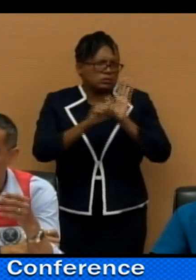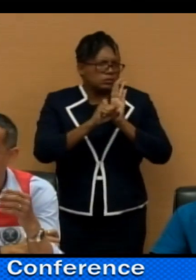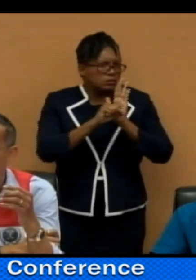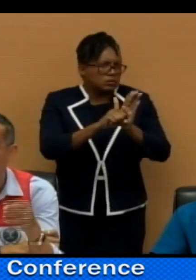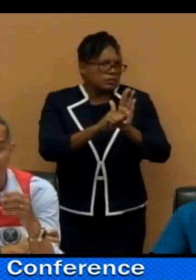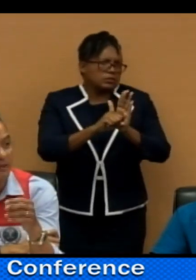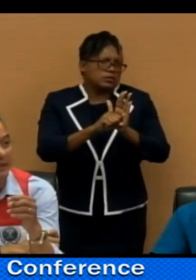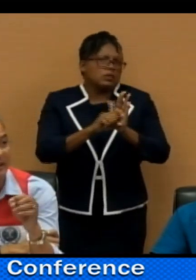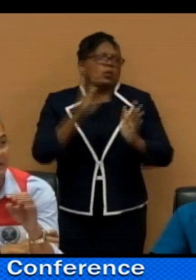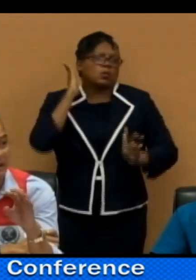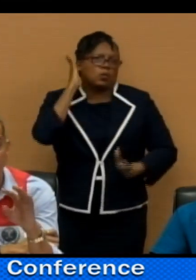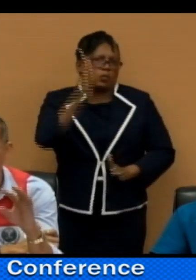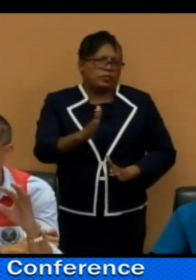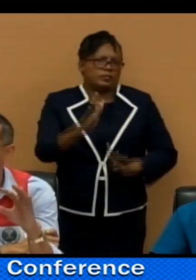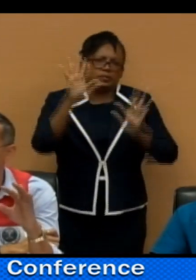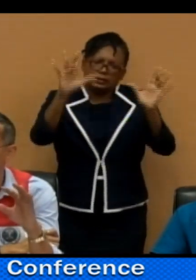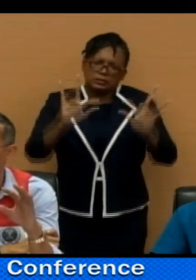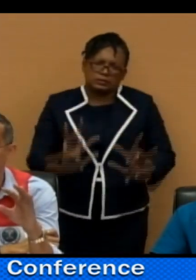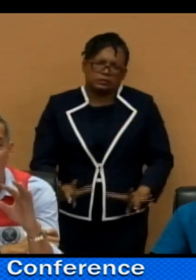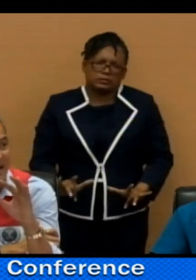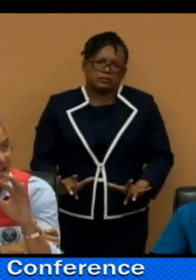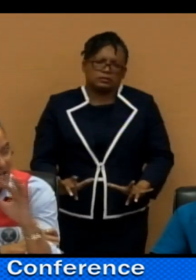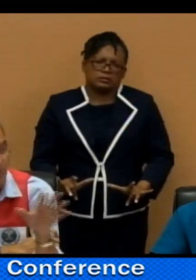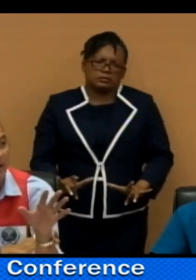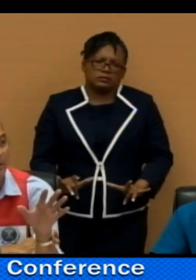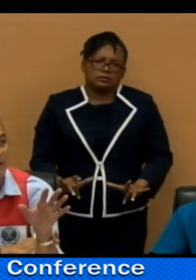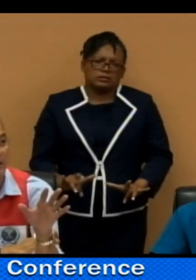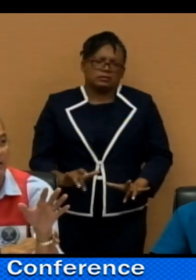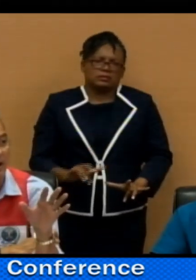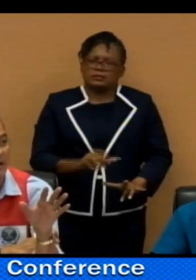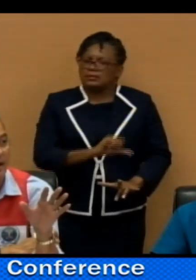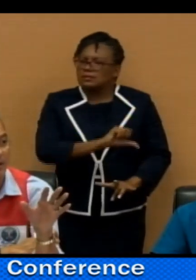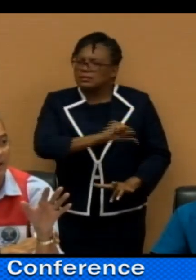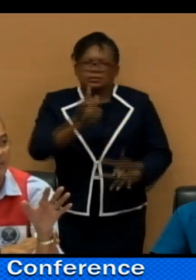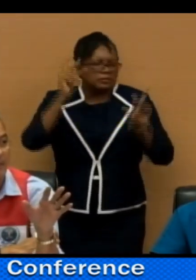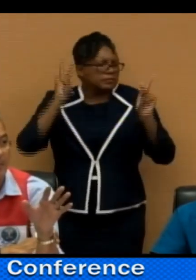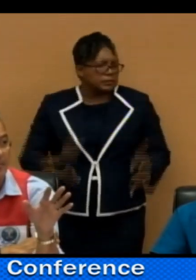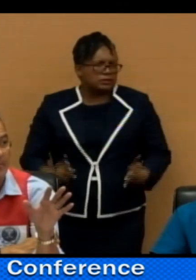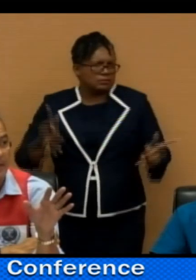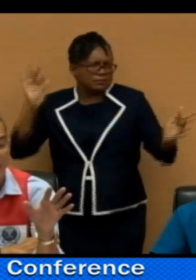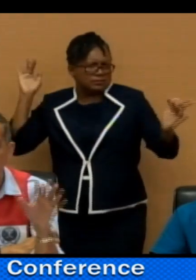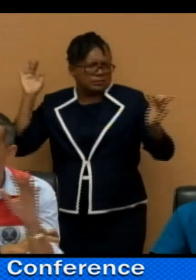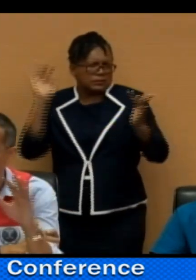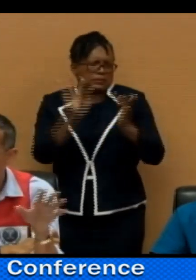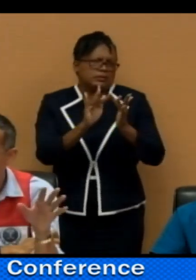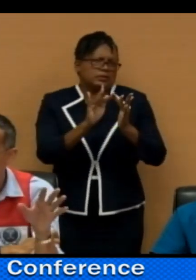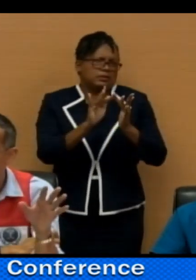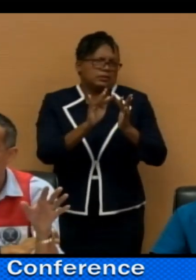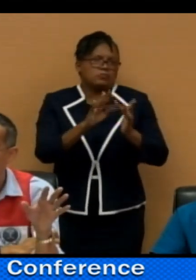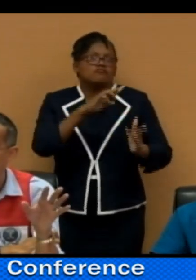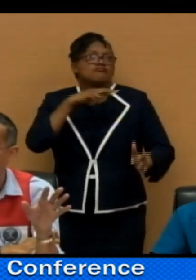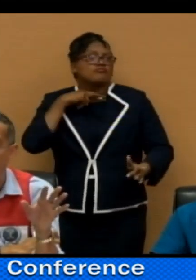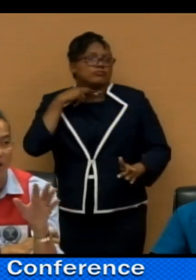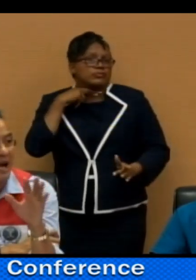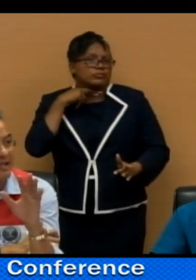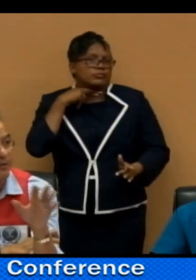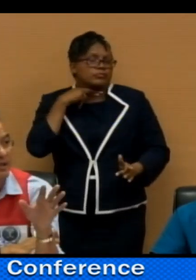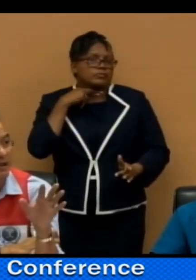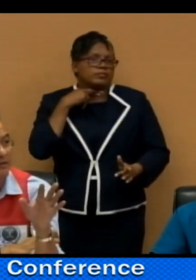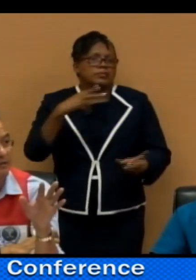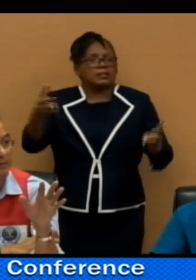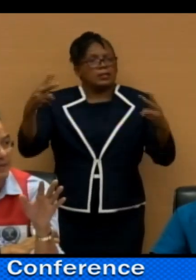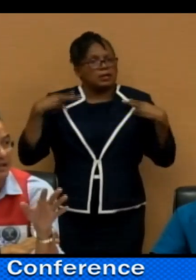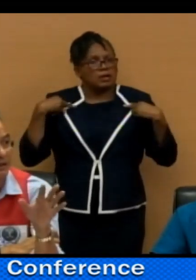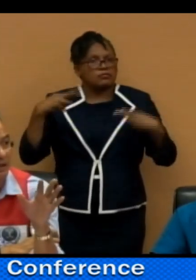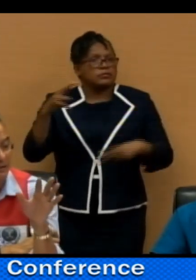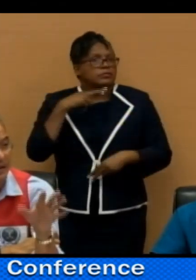would be tested, because as far as we're concerned right now, anyone that was in contact with them is a risk or has a risk